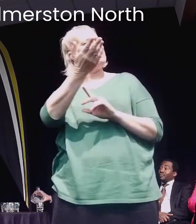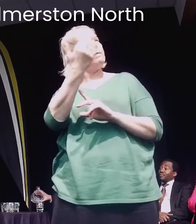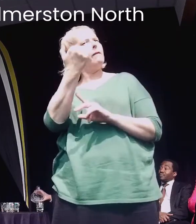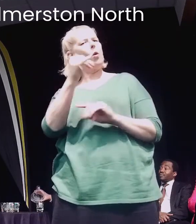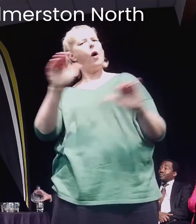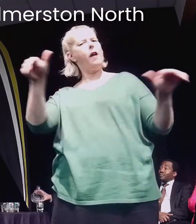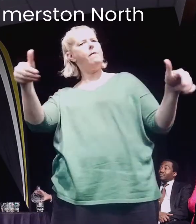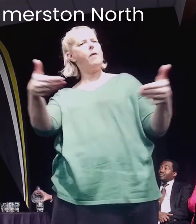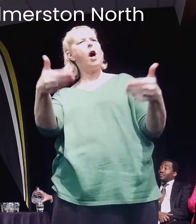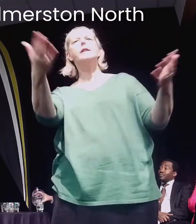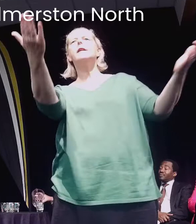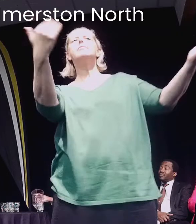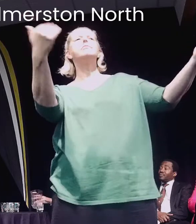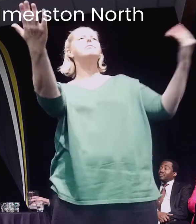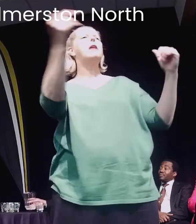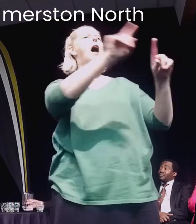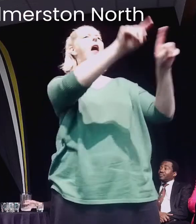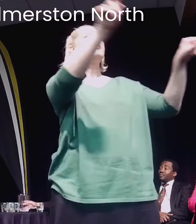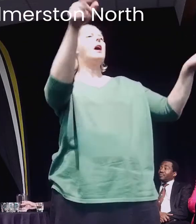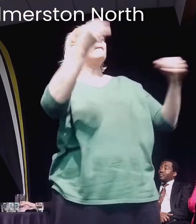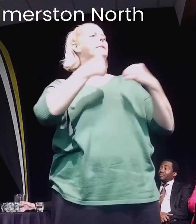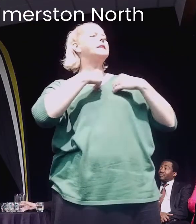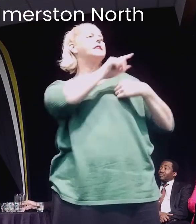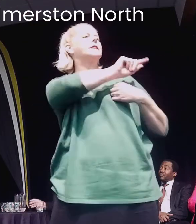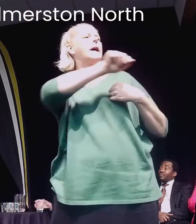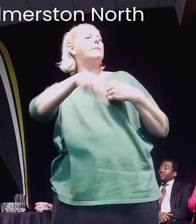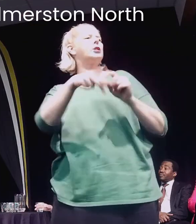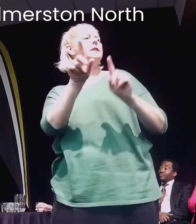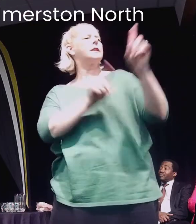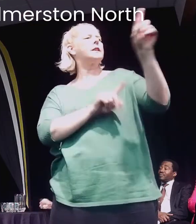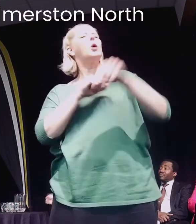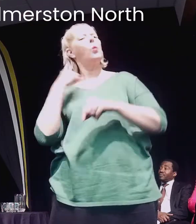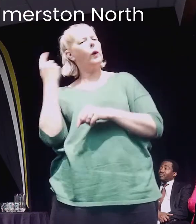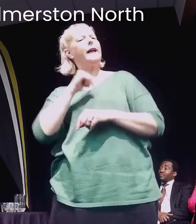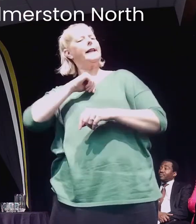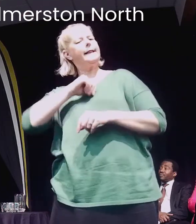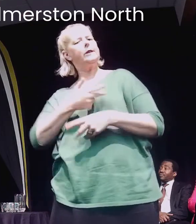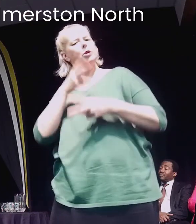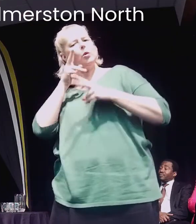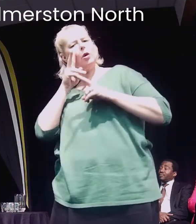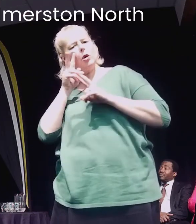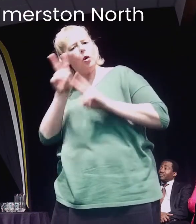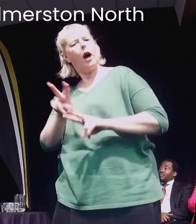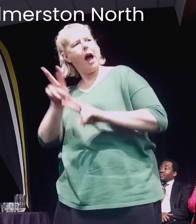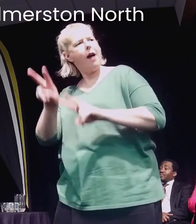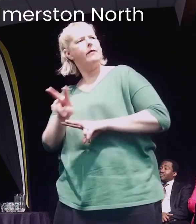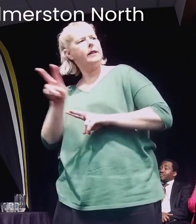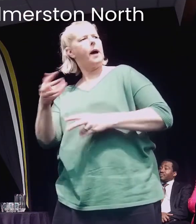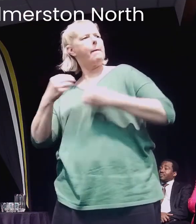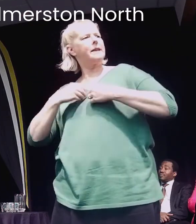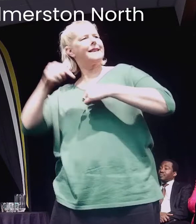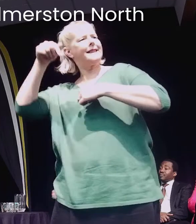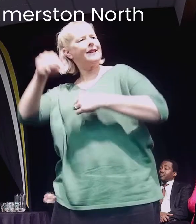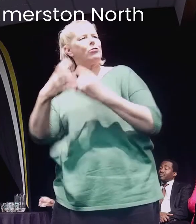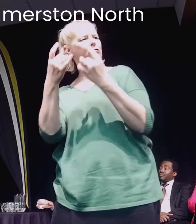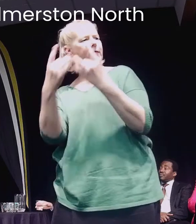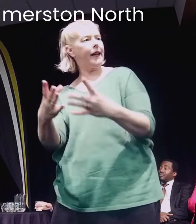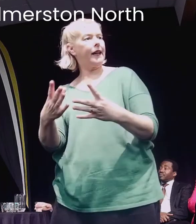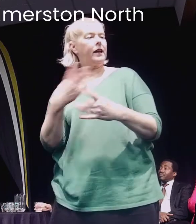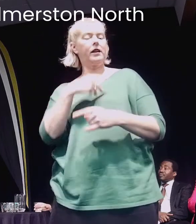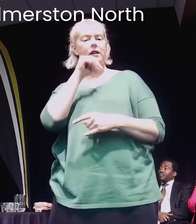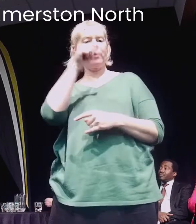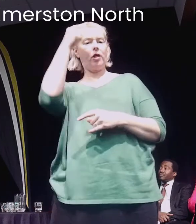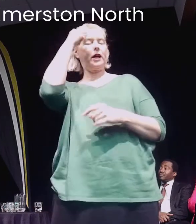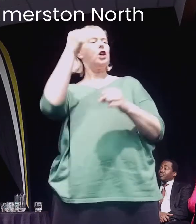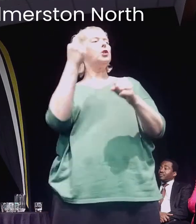here already. I don't know how many times I've walked down George Street and seen a restaurant open then close and open then close and open then close. So I would